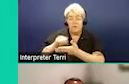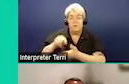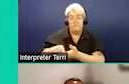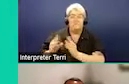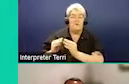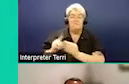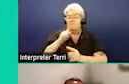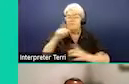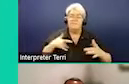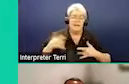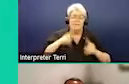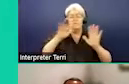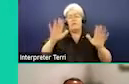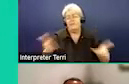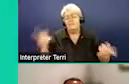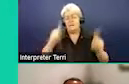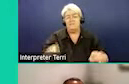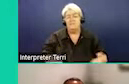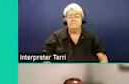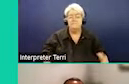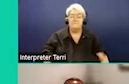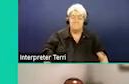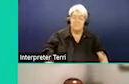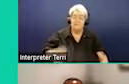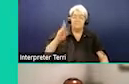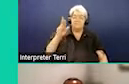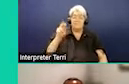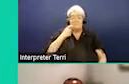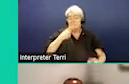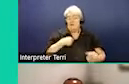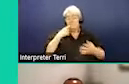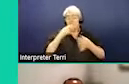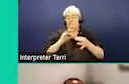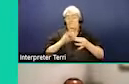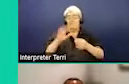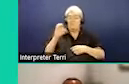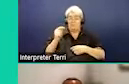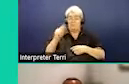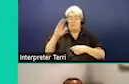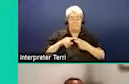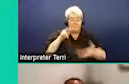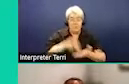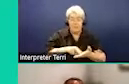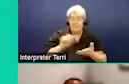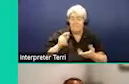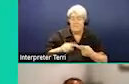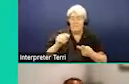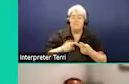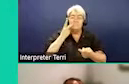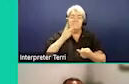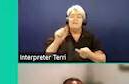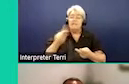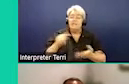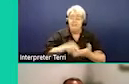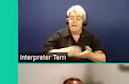great content, so check it out. Well, thank you, because I was going to mention about the chat box, but if you look in the chat box, you will see the linkage for it. And thank you so